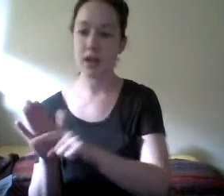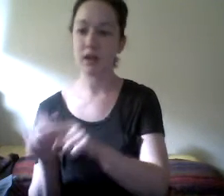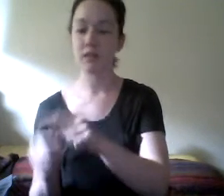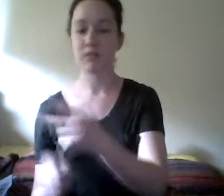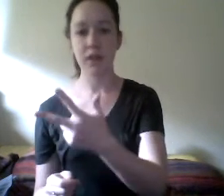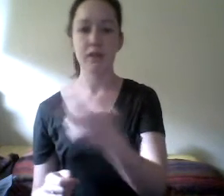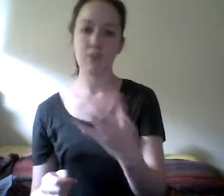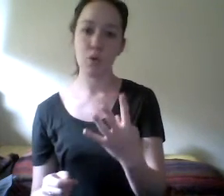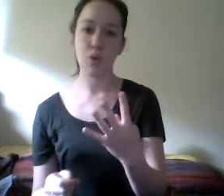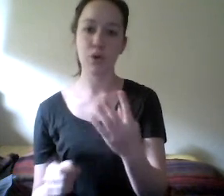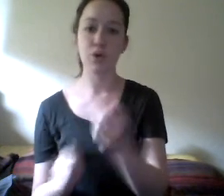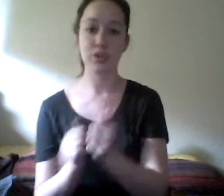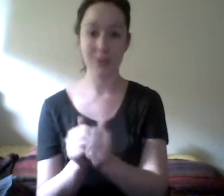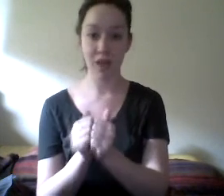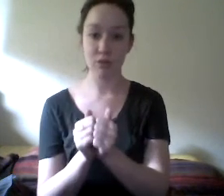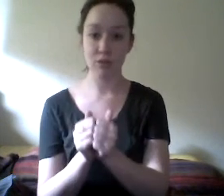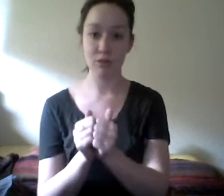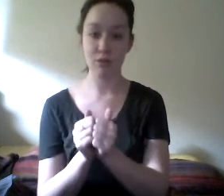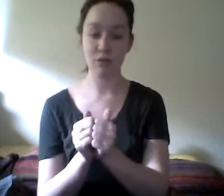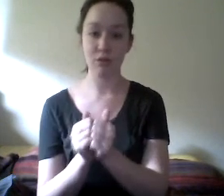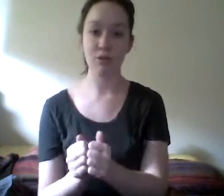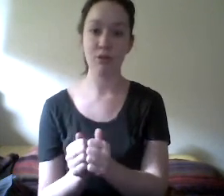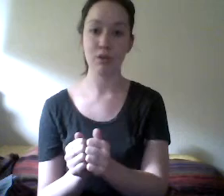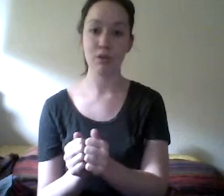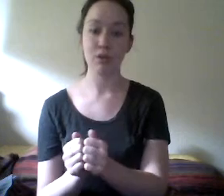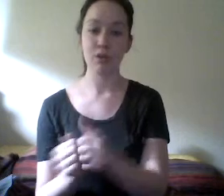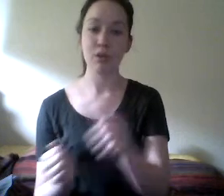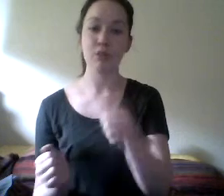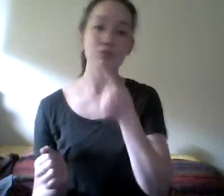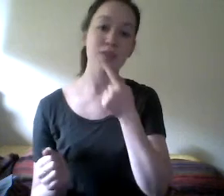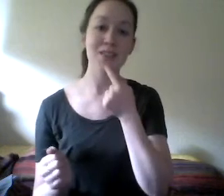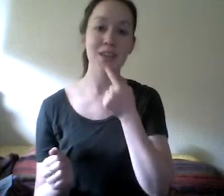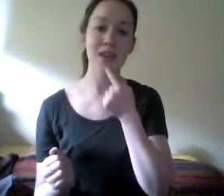together. So let's say you have a fraction